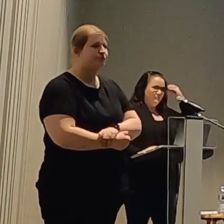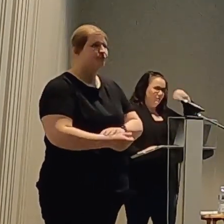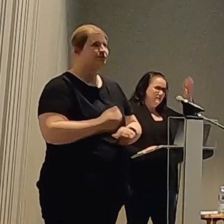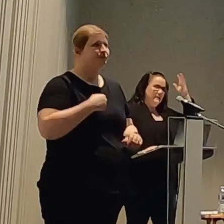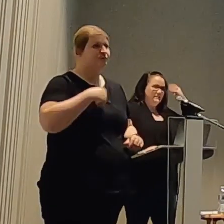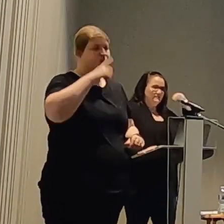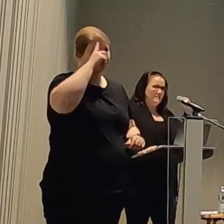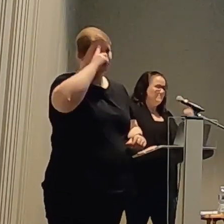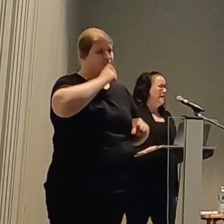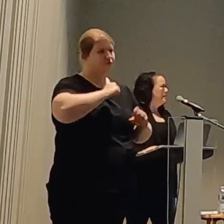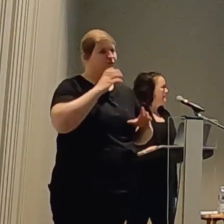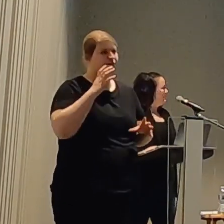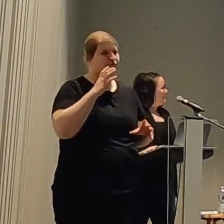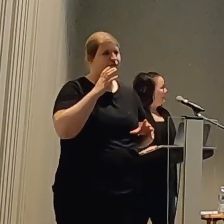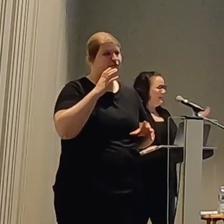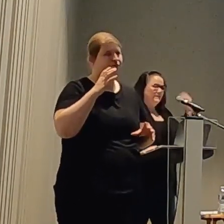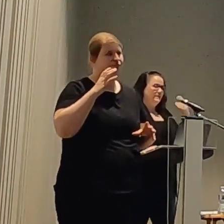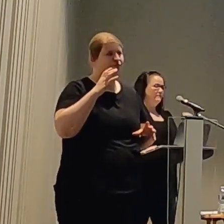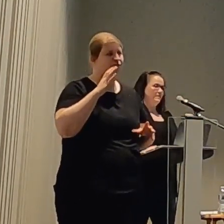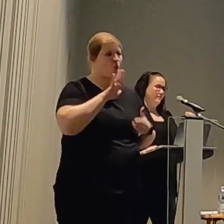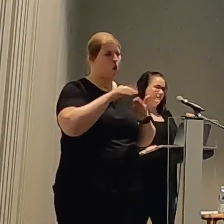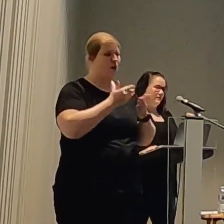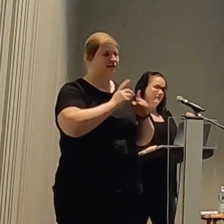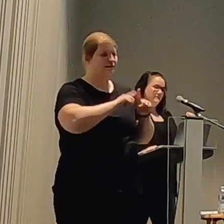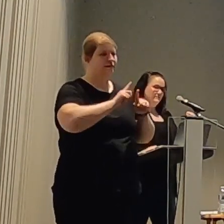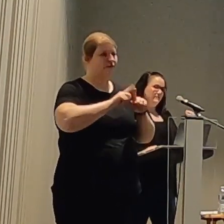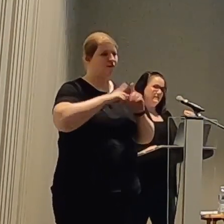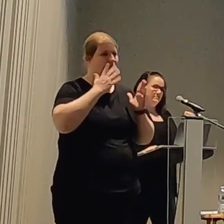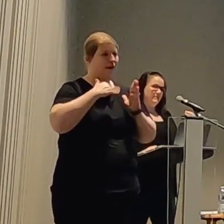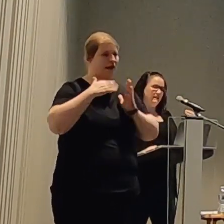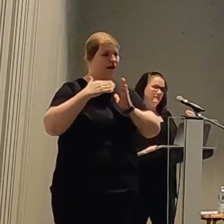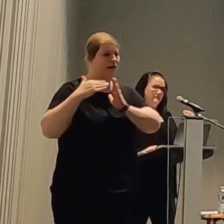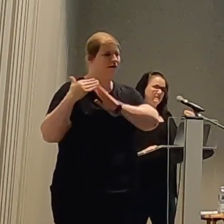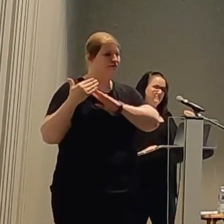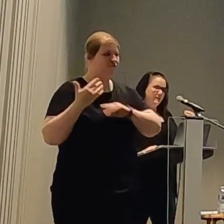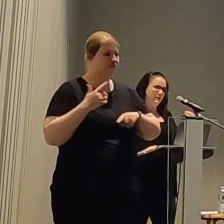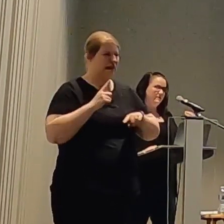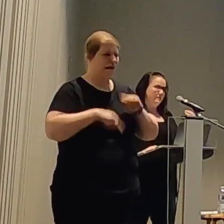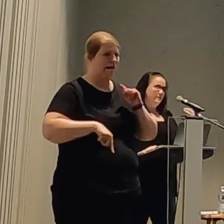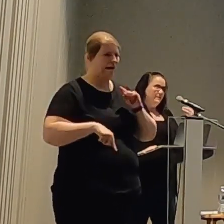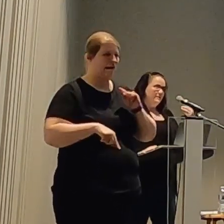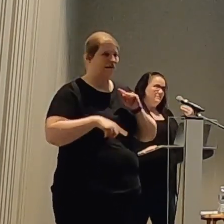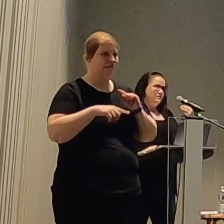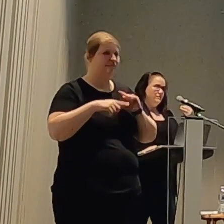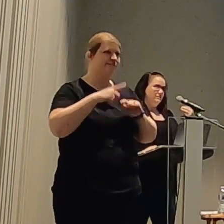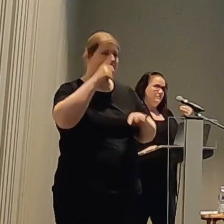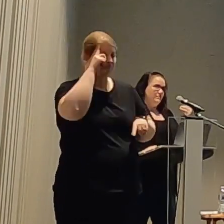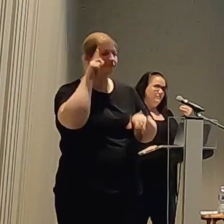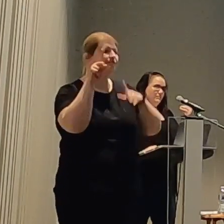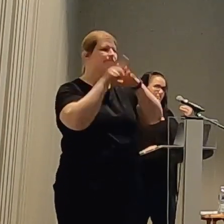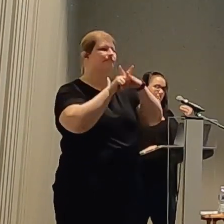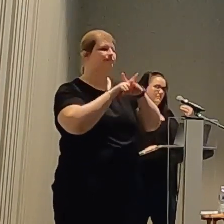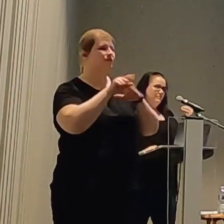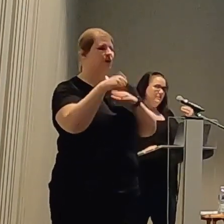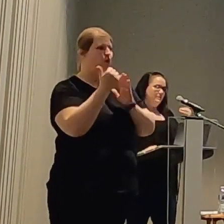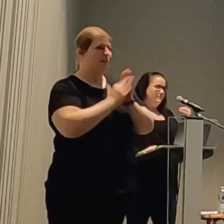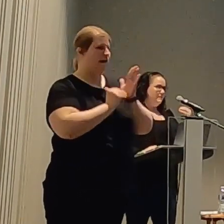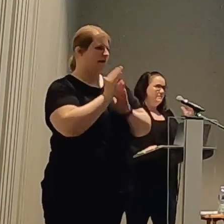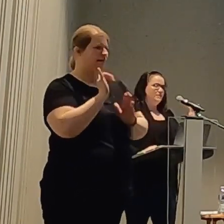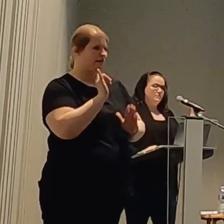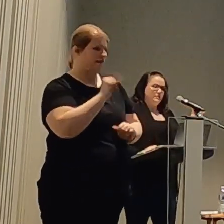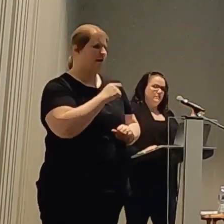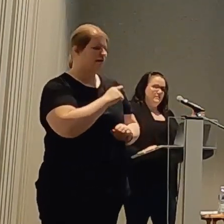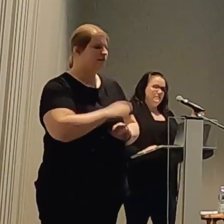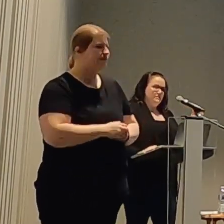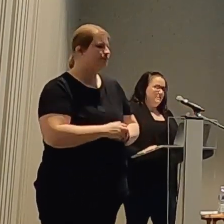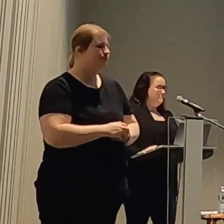have made the Rolodex of my mind, I can't think of another thing that is painted in this way. So it